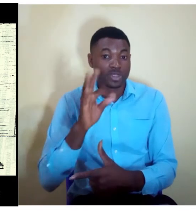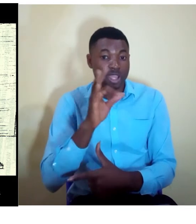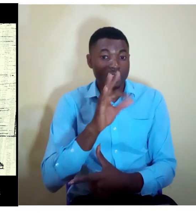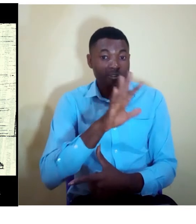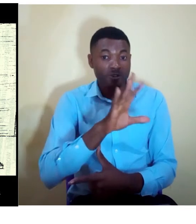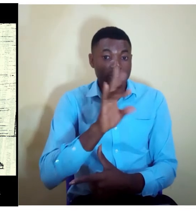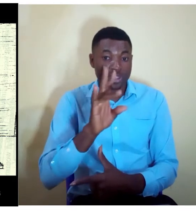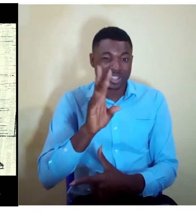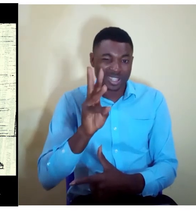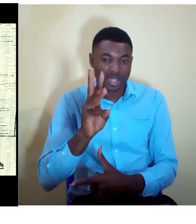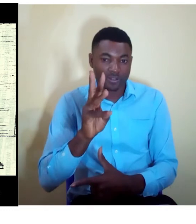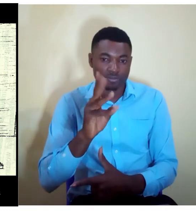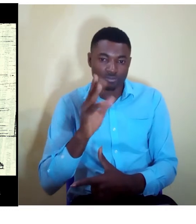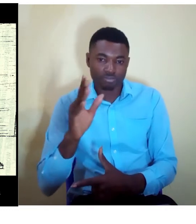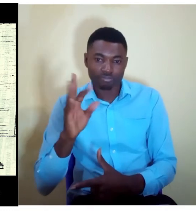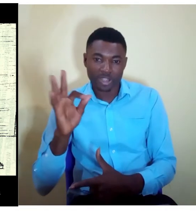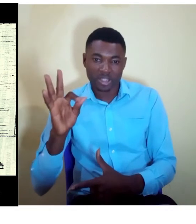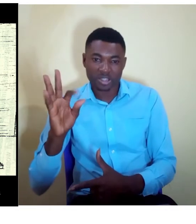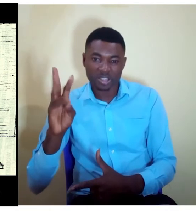1965.